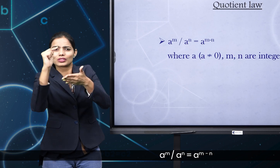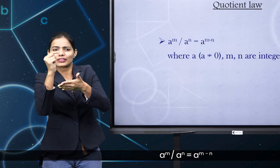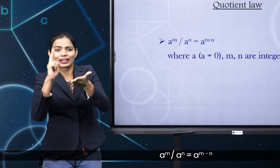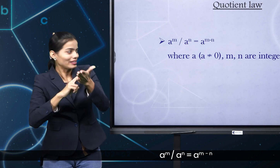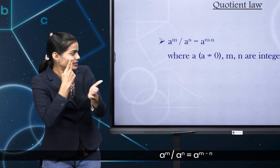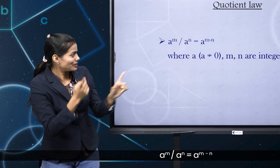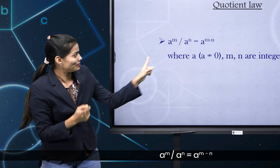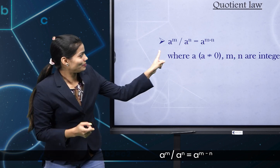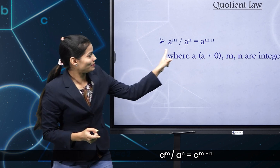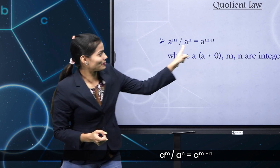n.